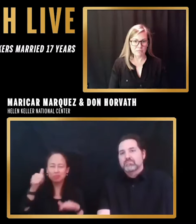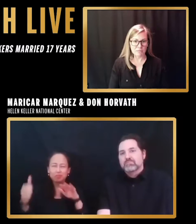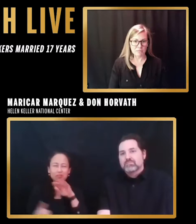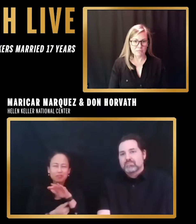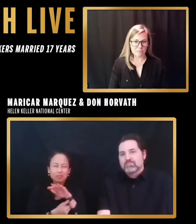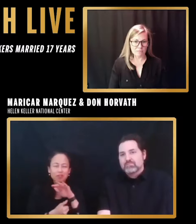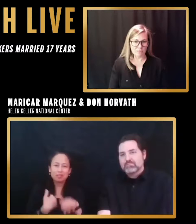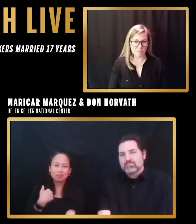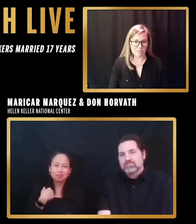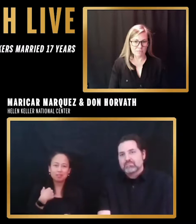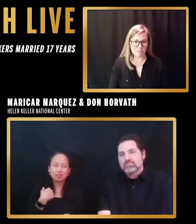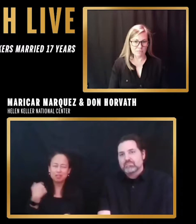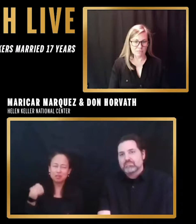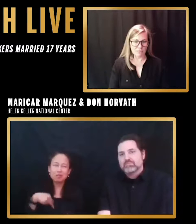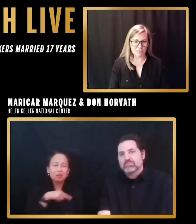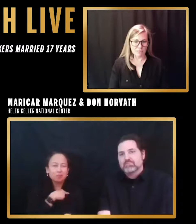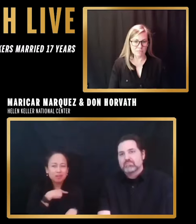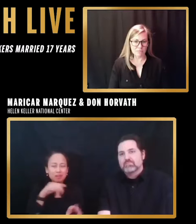And